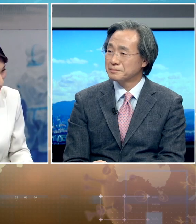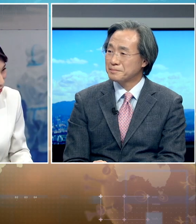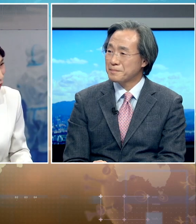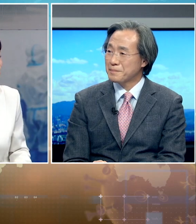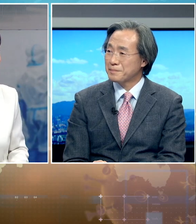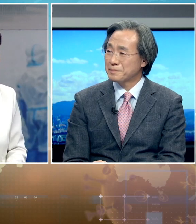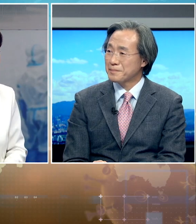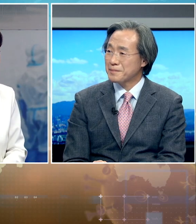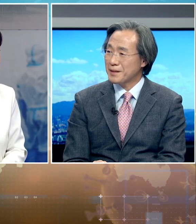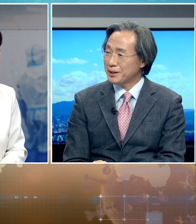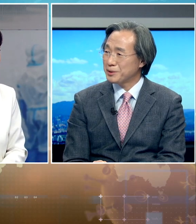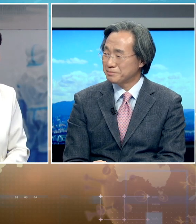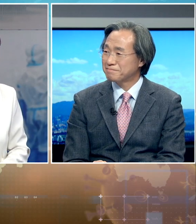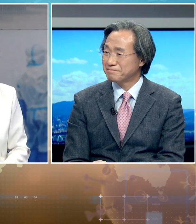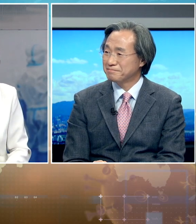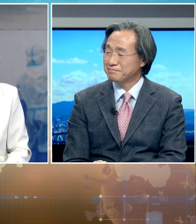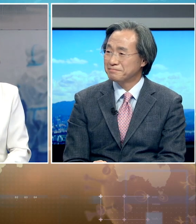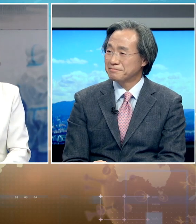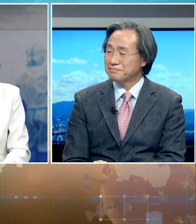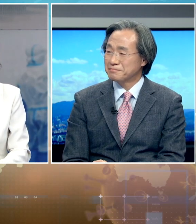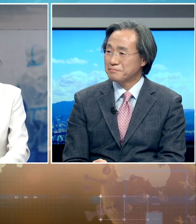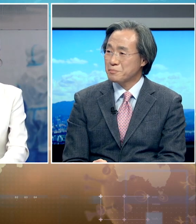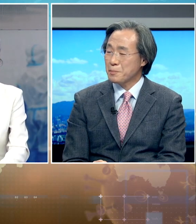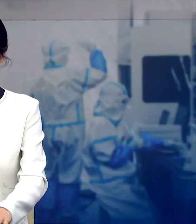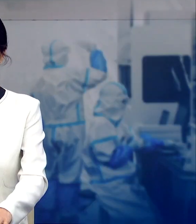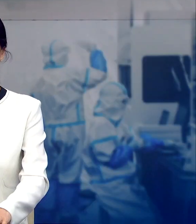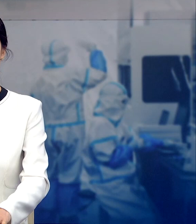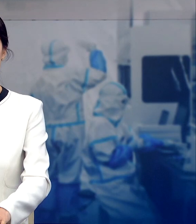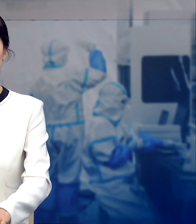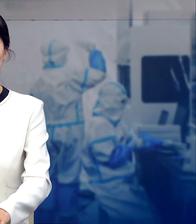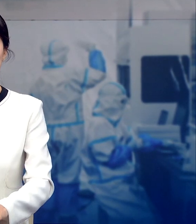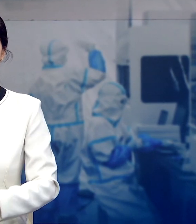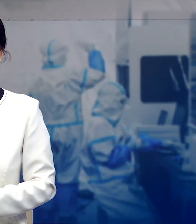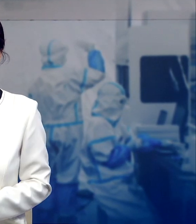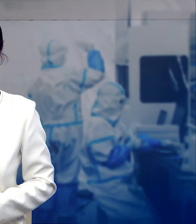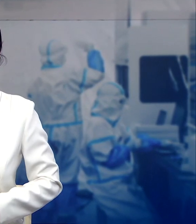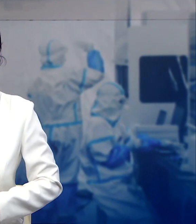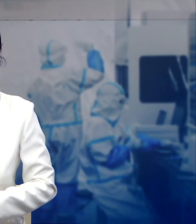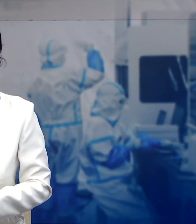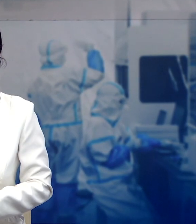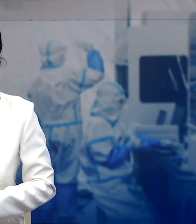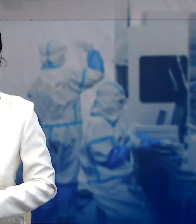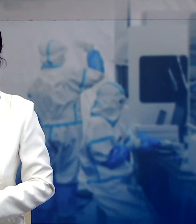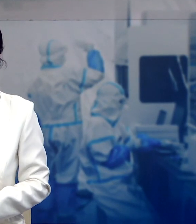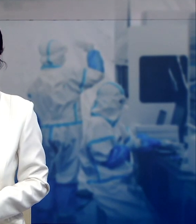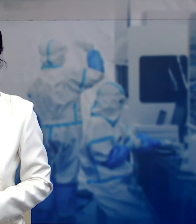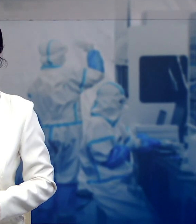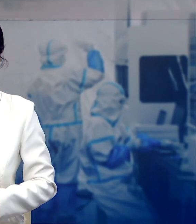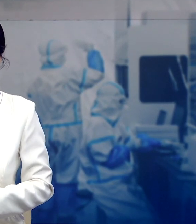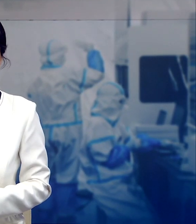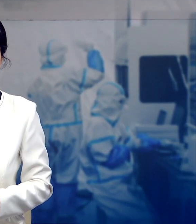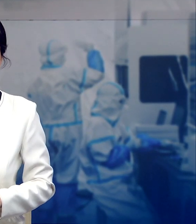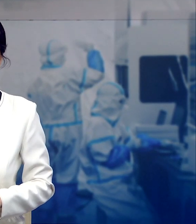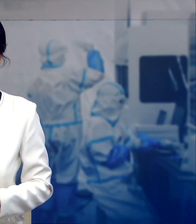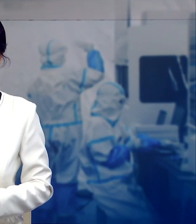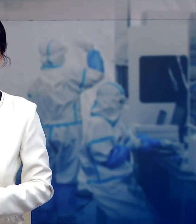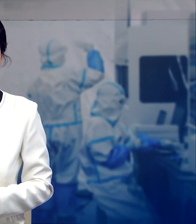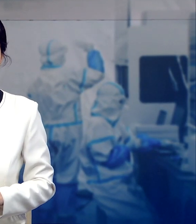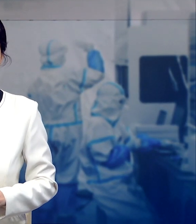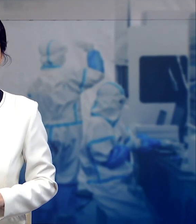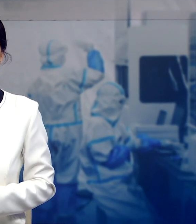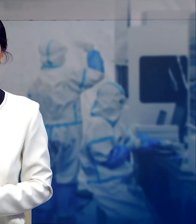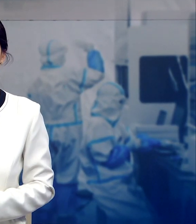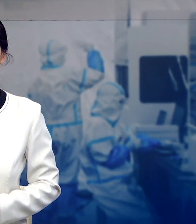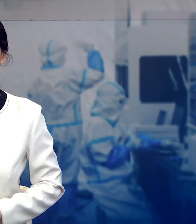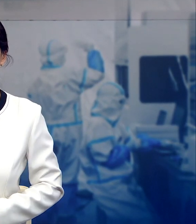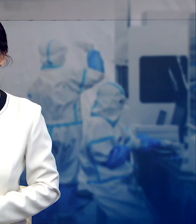Professor Zhang, thank you for your insights today. Thank you. Right, one out of every two Koreans in a recent survey believes the COVID-19